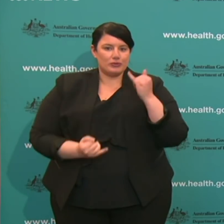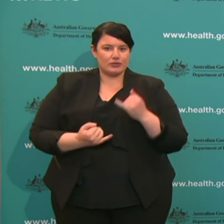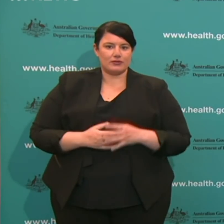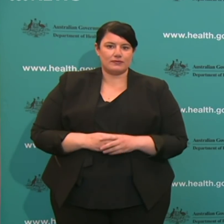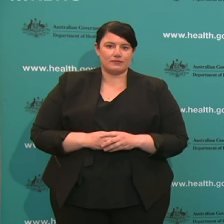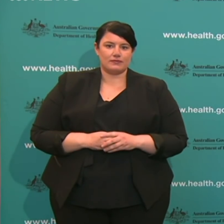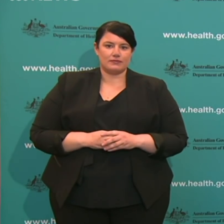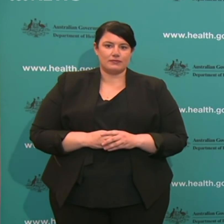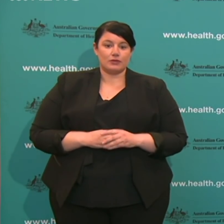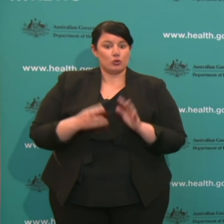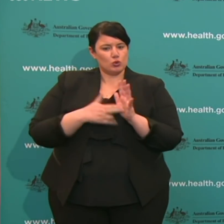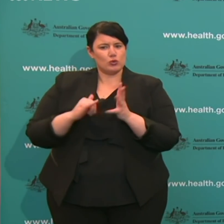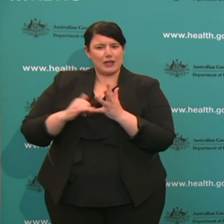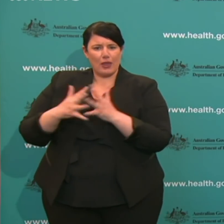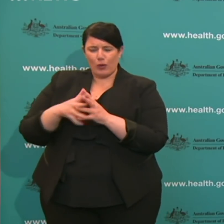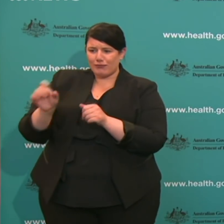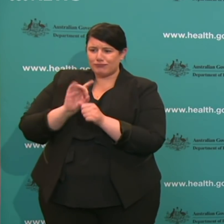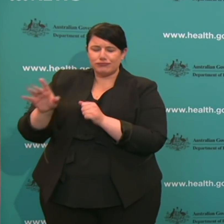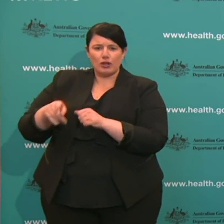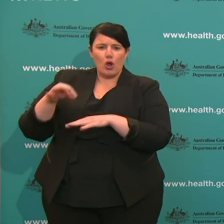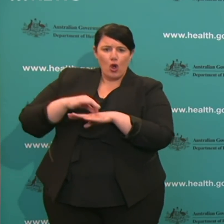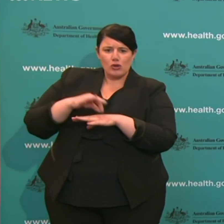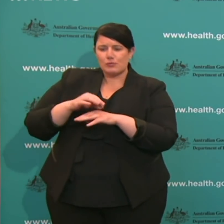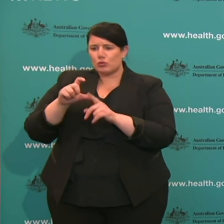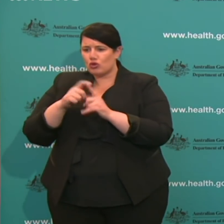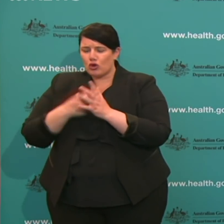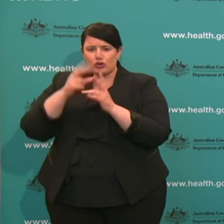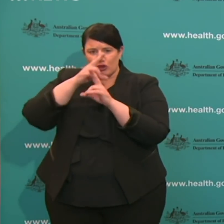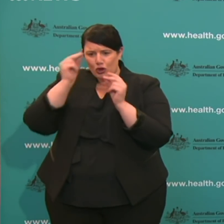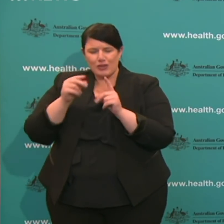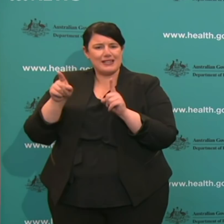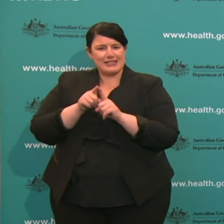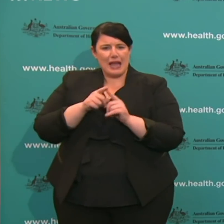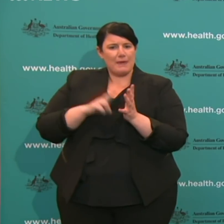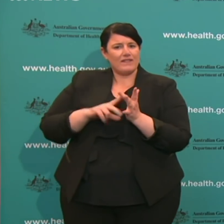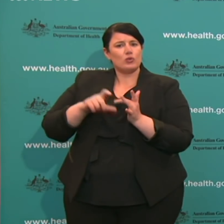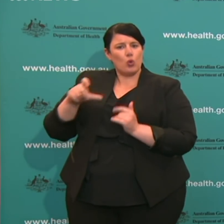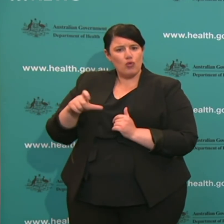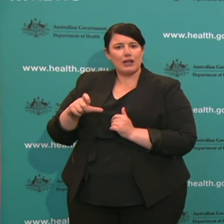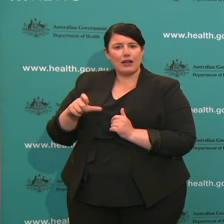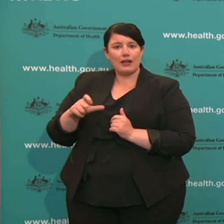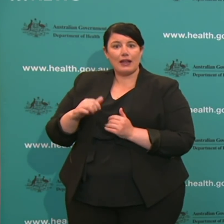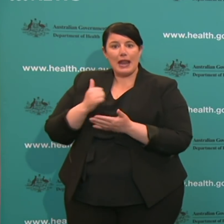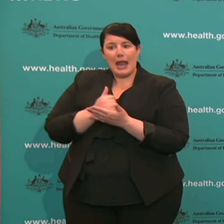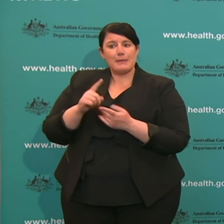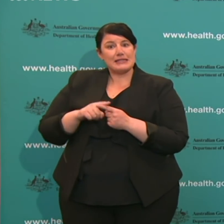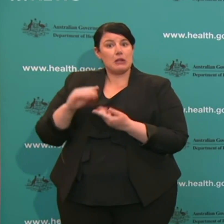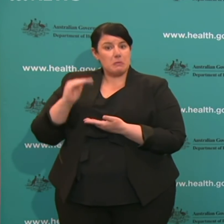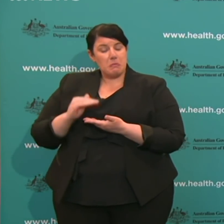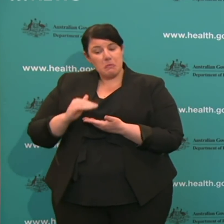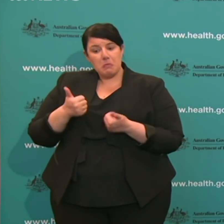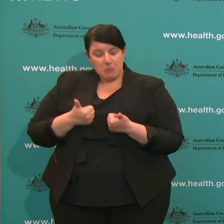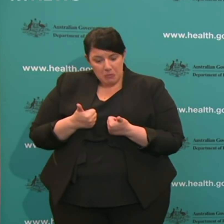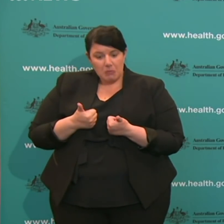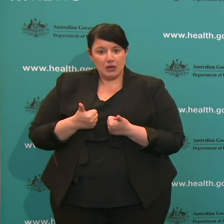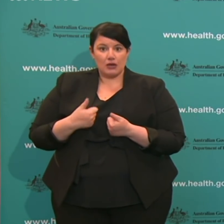public health units in New South Wales and the ACT, as we do in Victoria, and so with those numbers being low and our